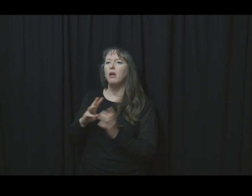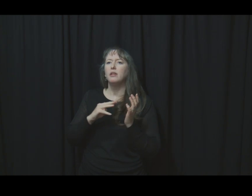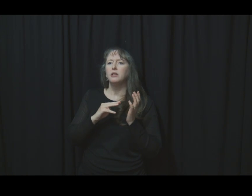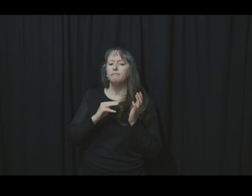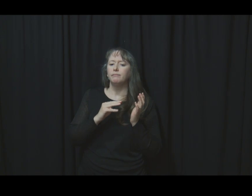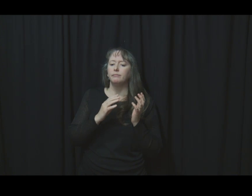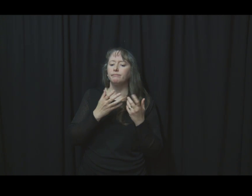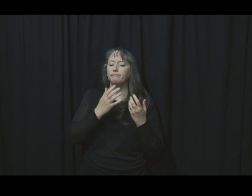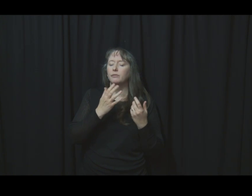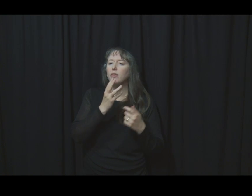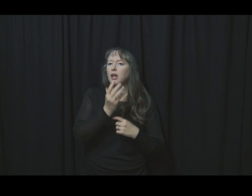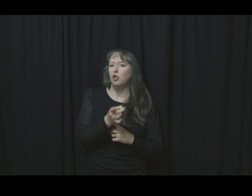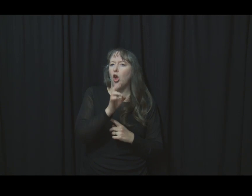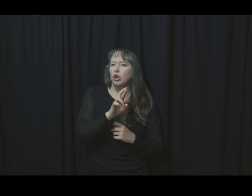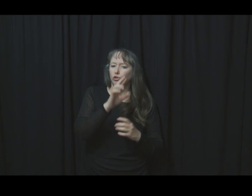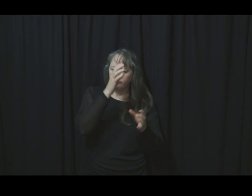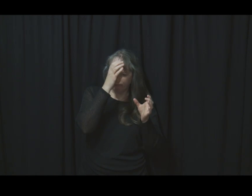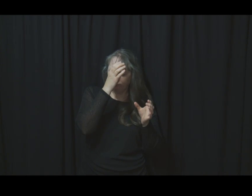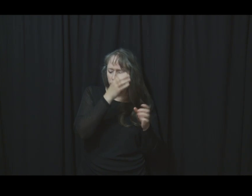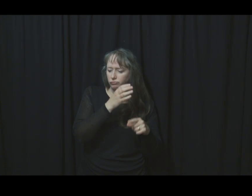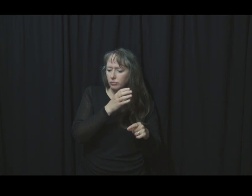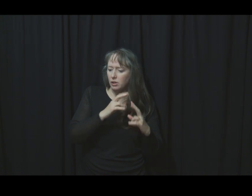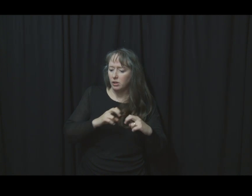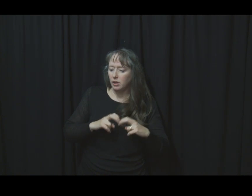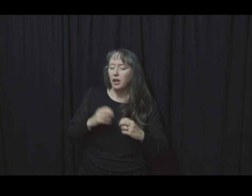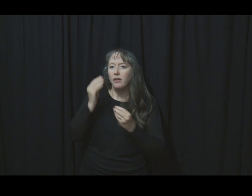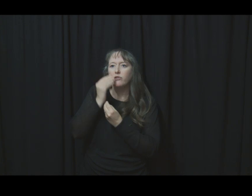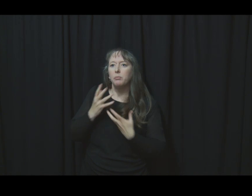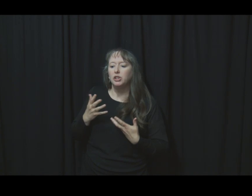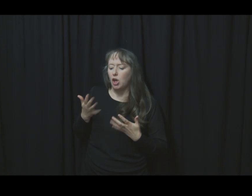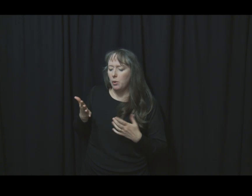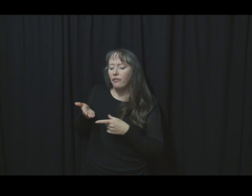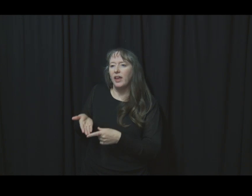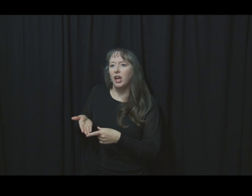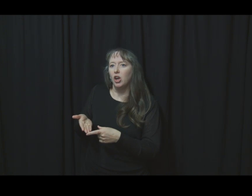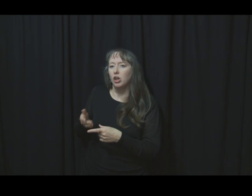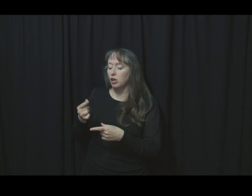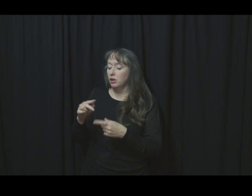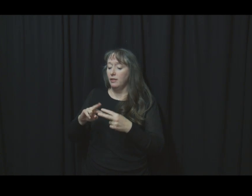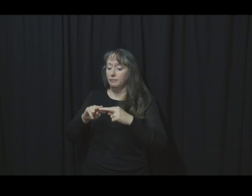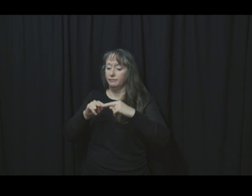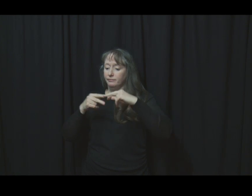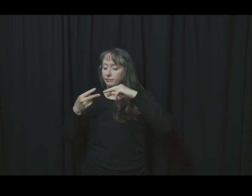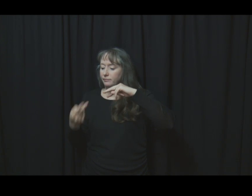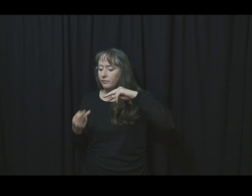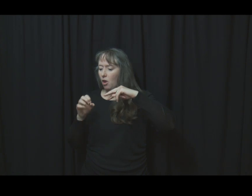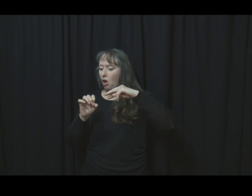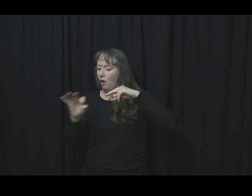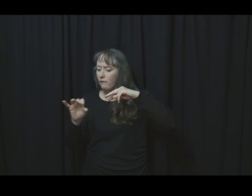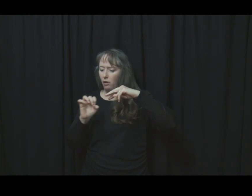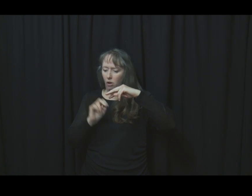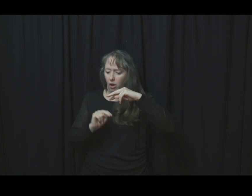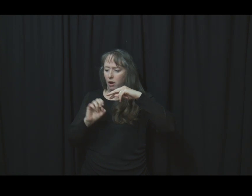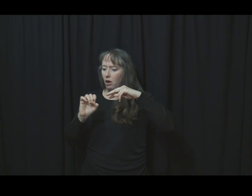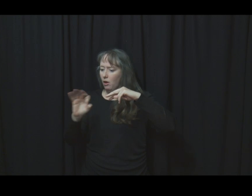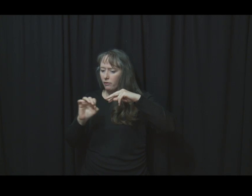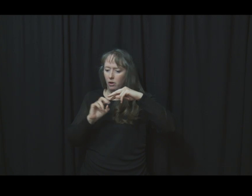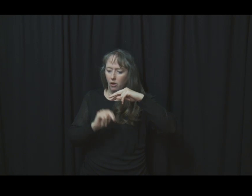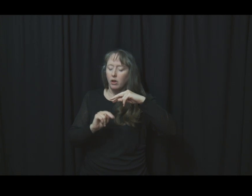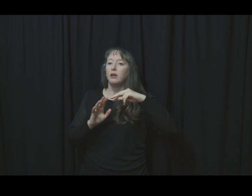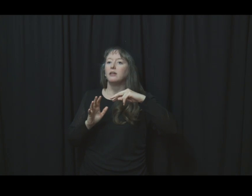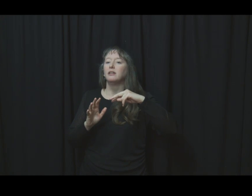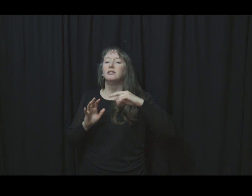research, he's found that that information was already there. It's just a gene that switched on and off. And so there is no example